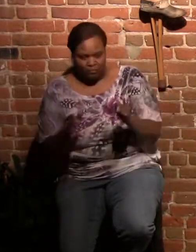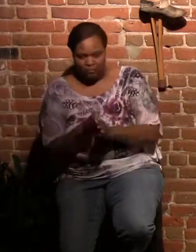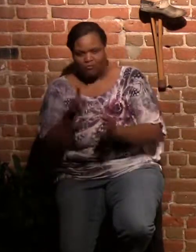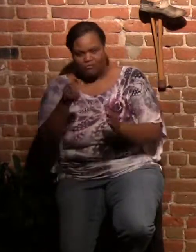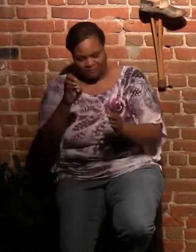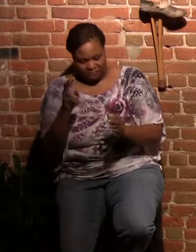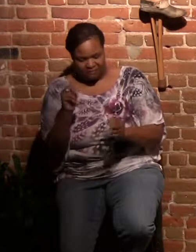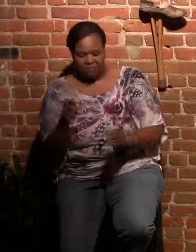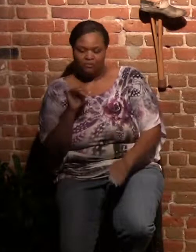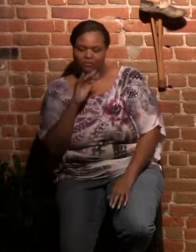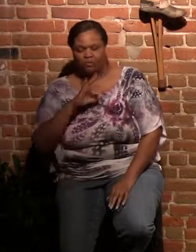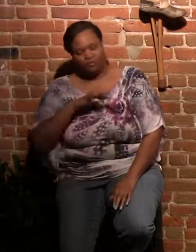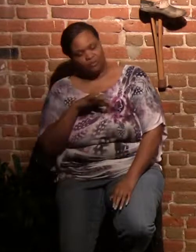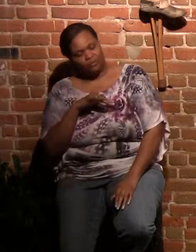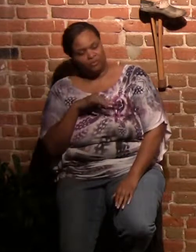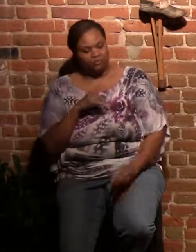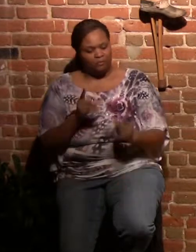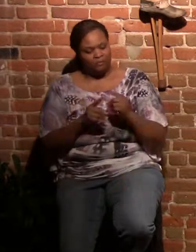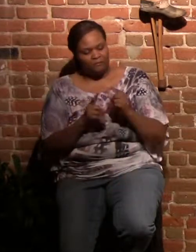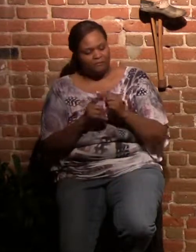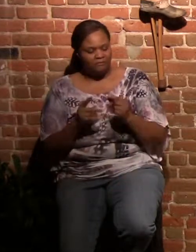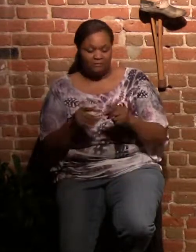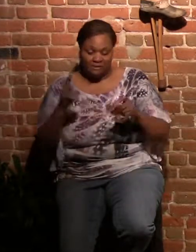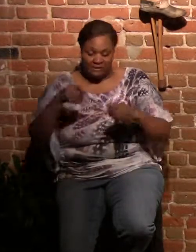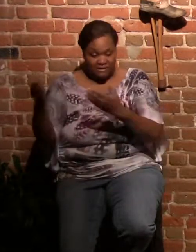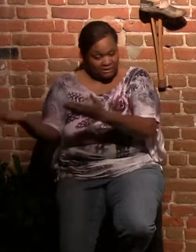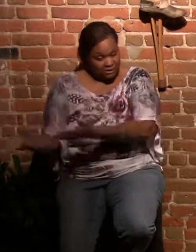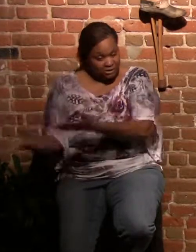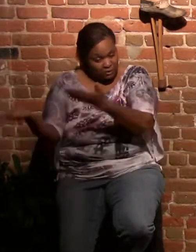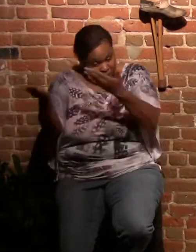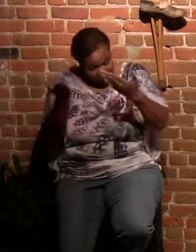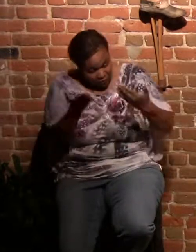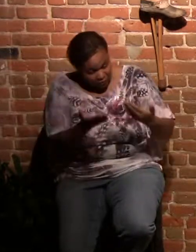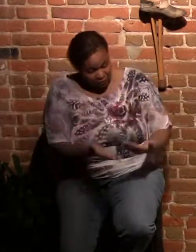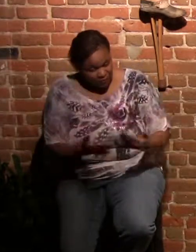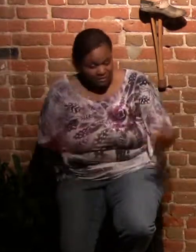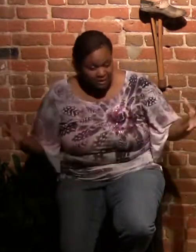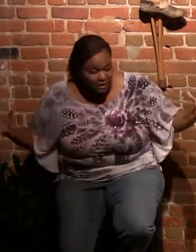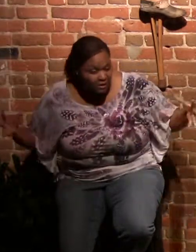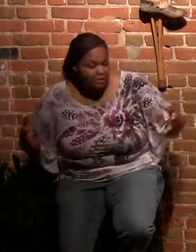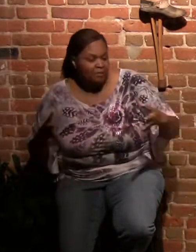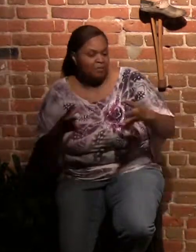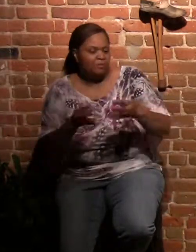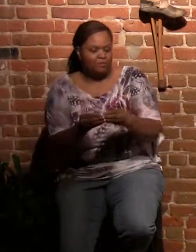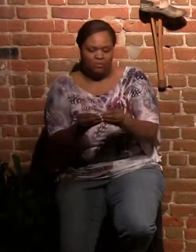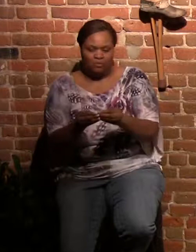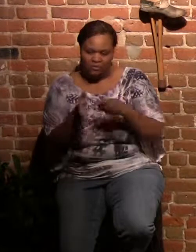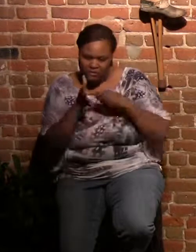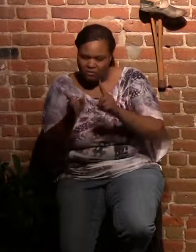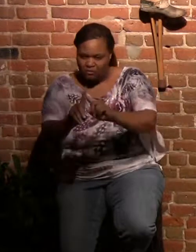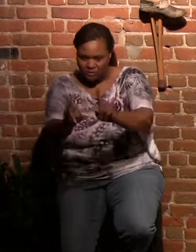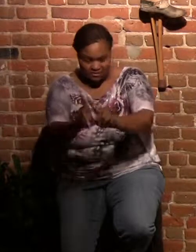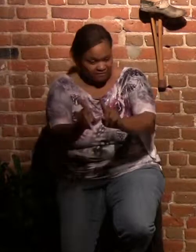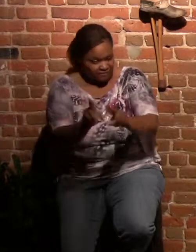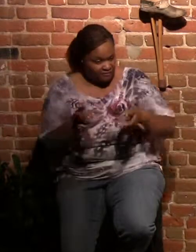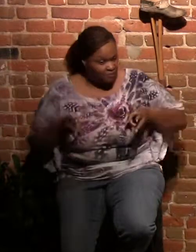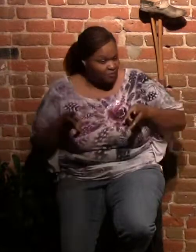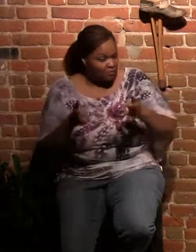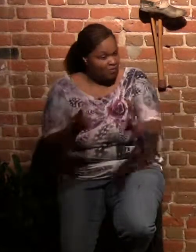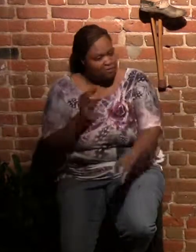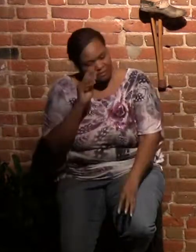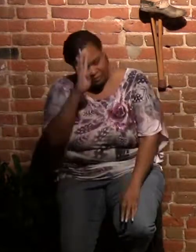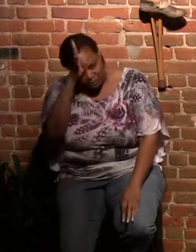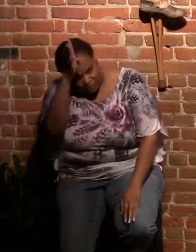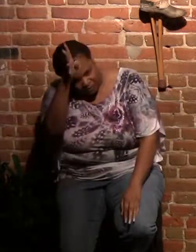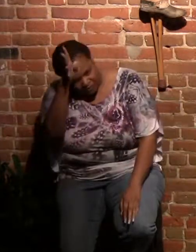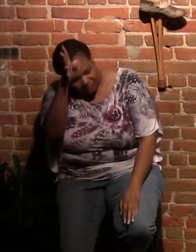for words. We just needed to bring everybody together and find ways to show off creativity and to show that it is in all of us,